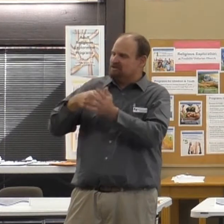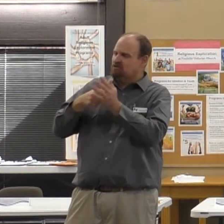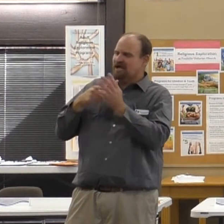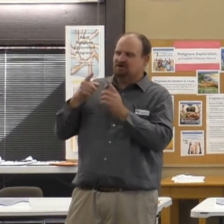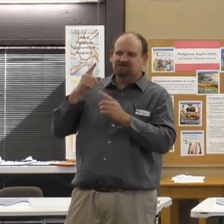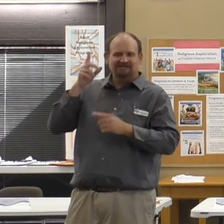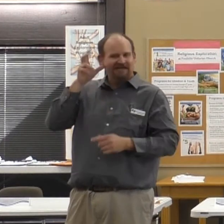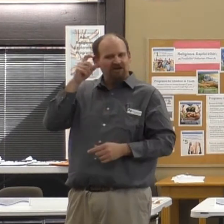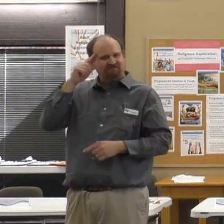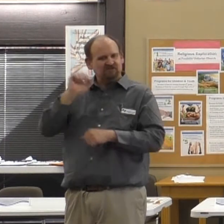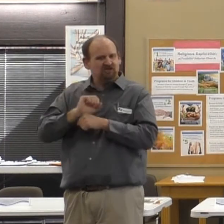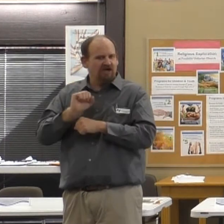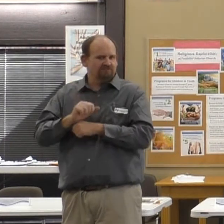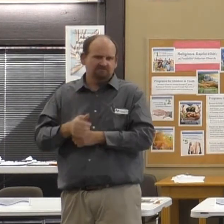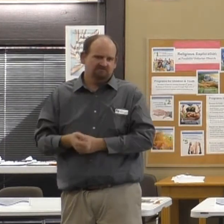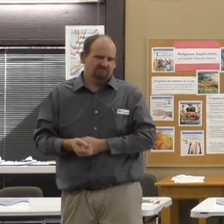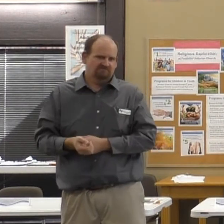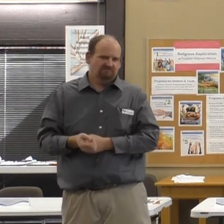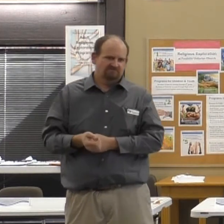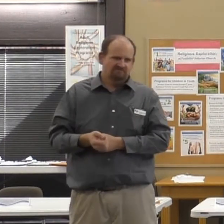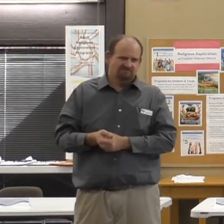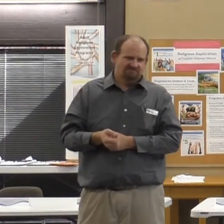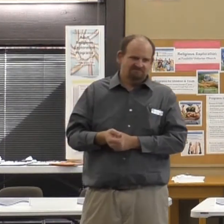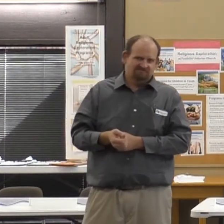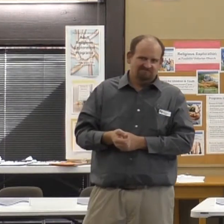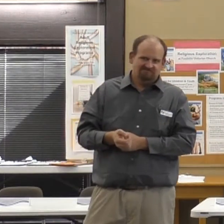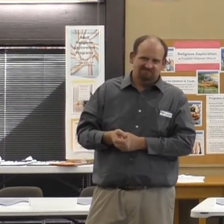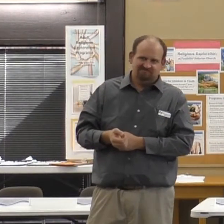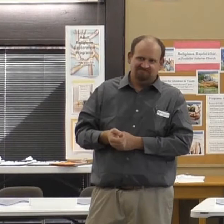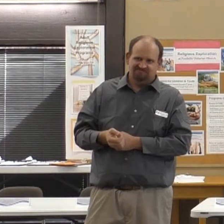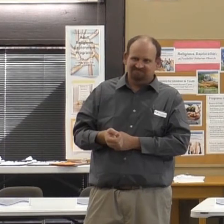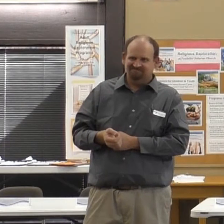maybe 80-85%,